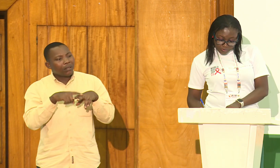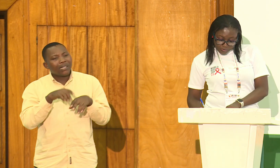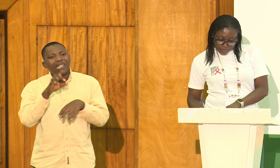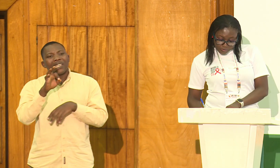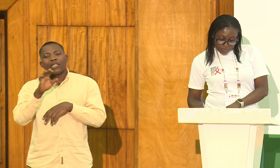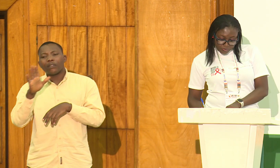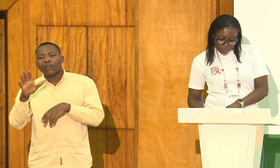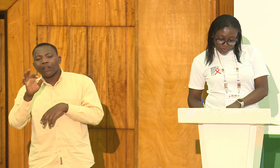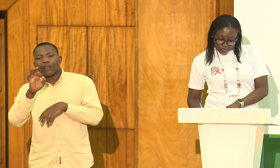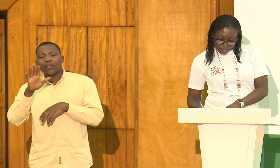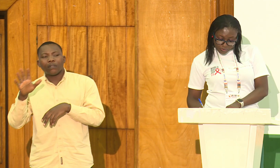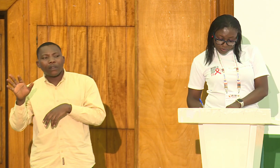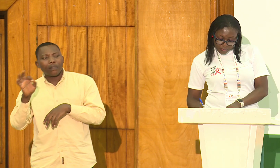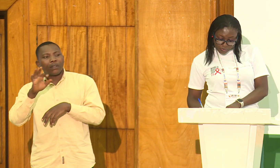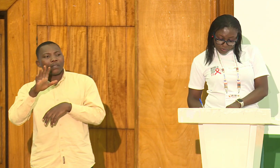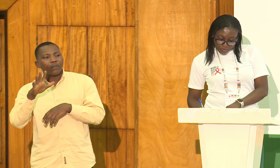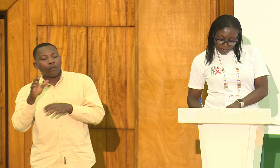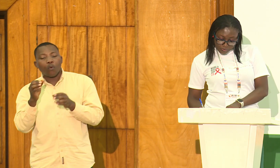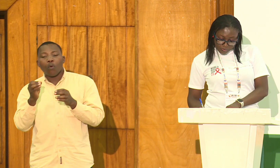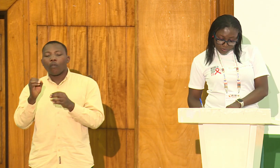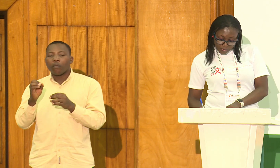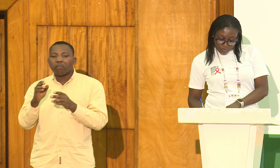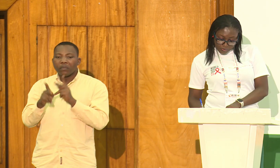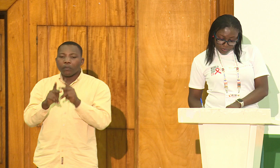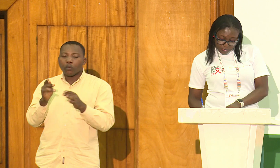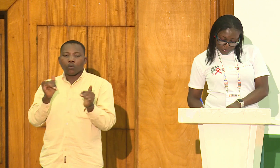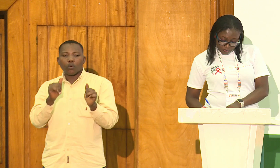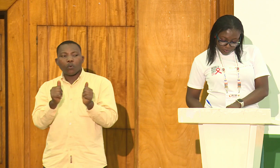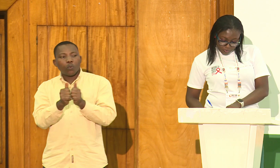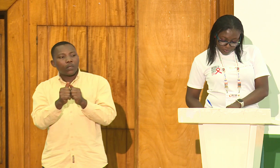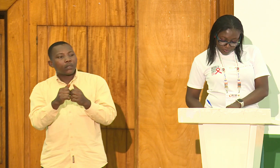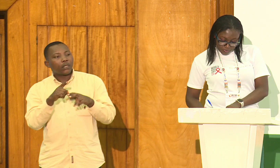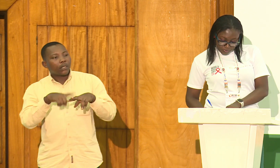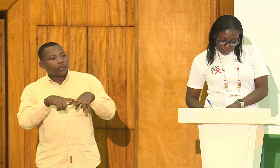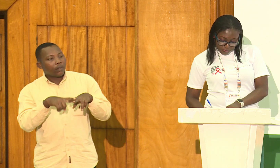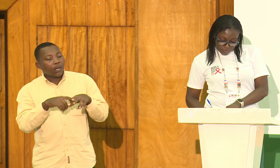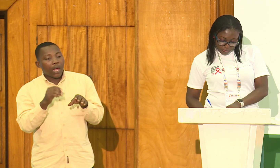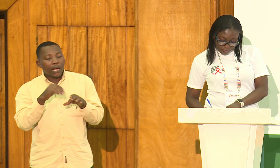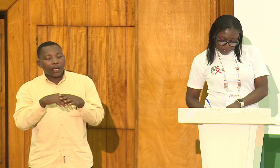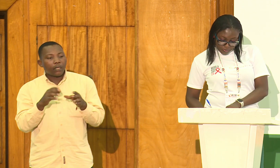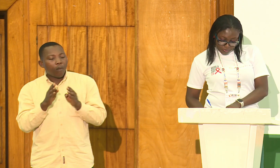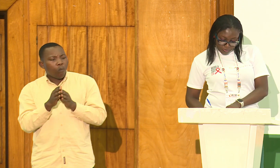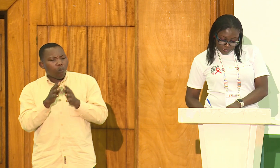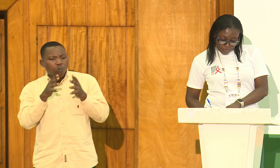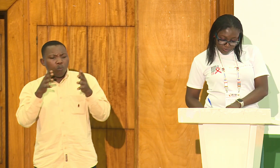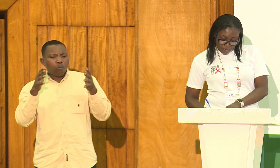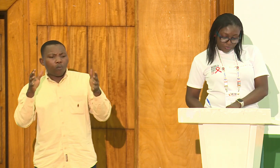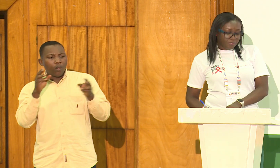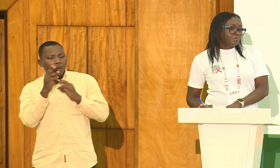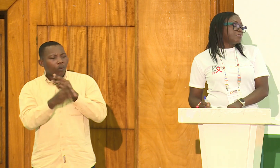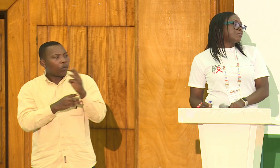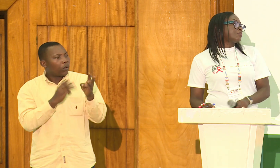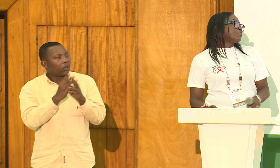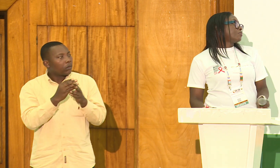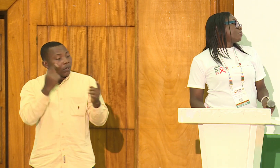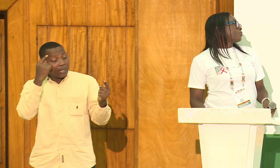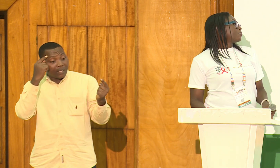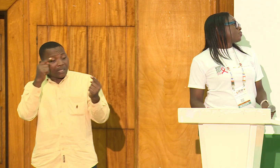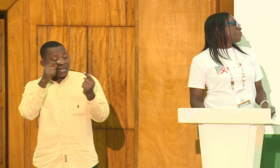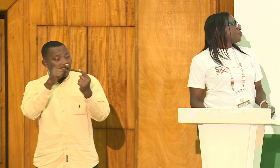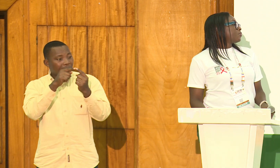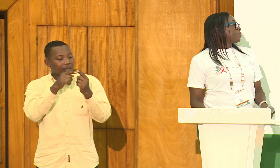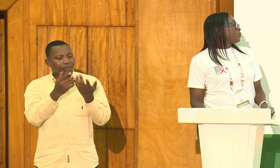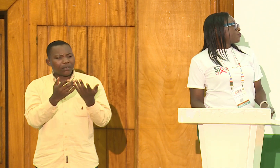95, 95, right, of people living with HIV? In the obesity world, the targets